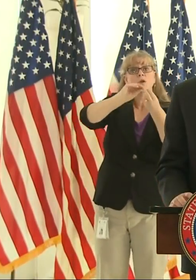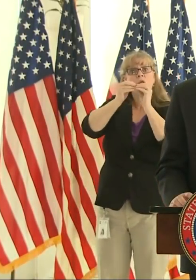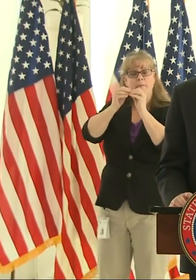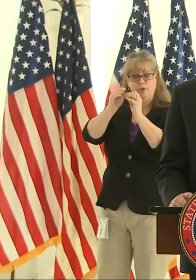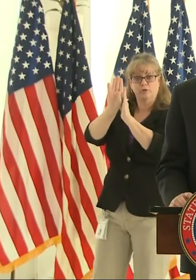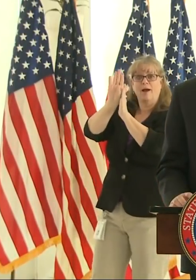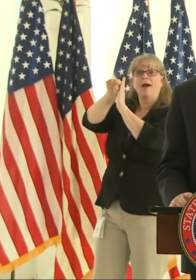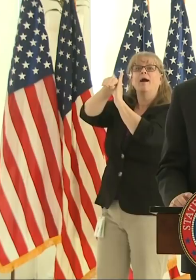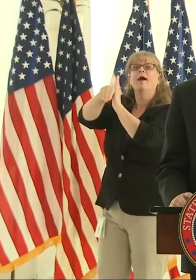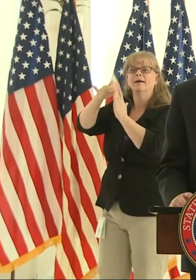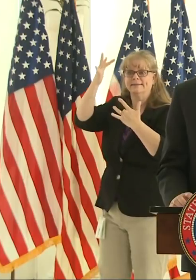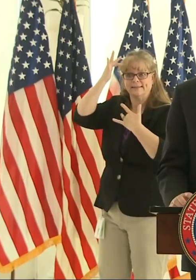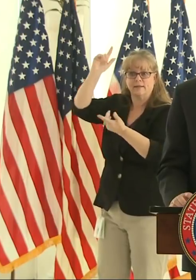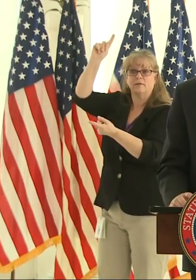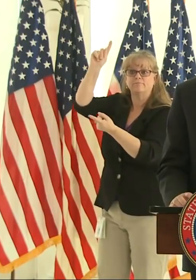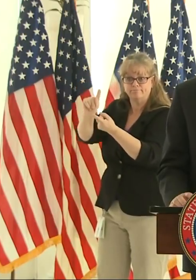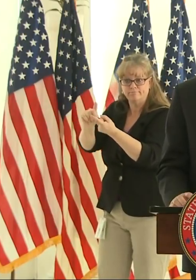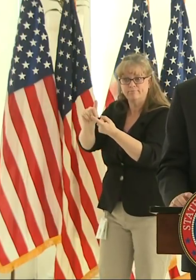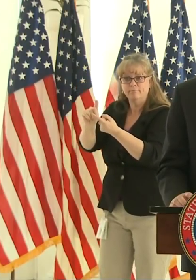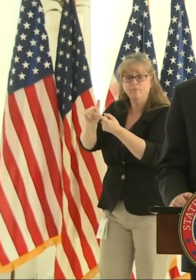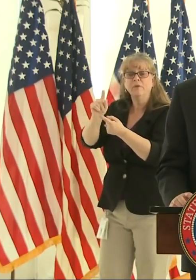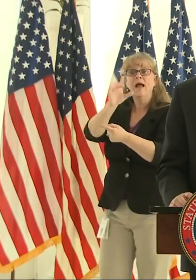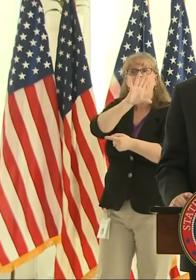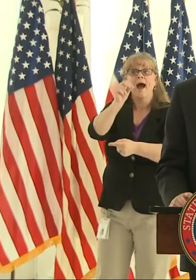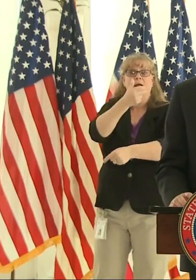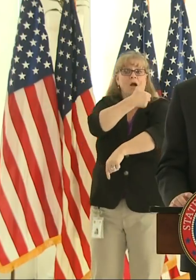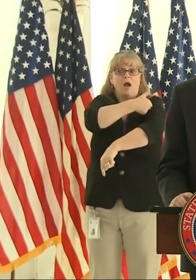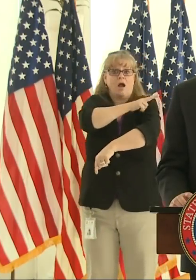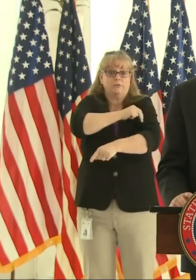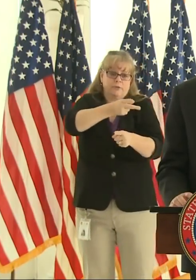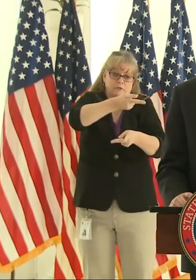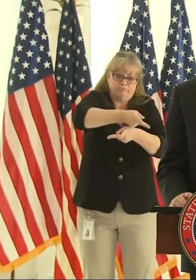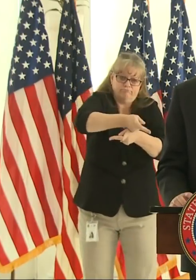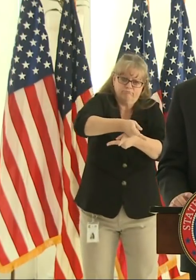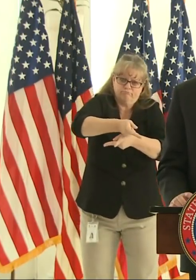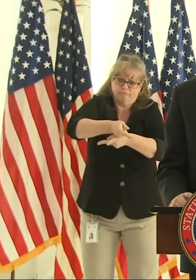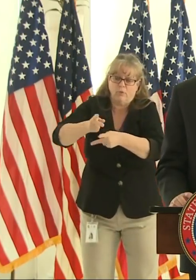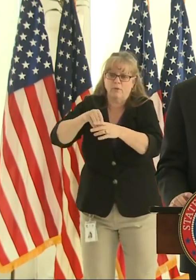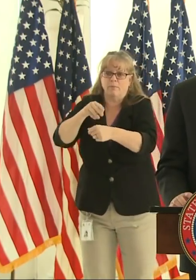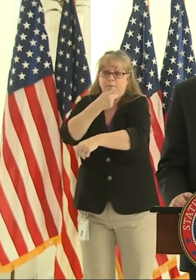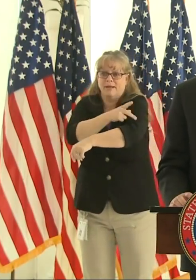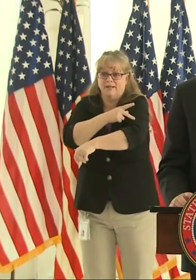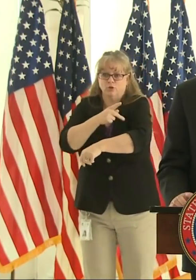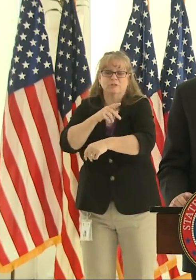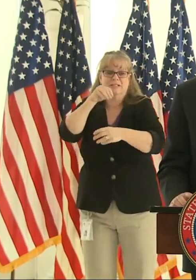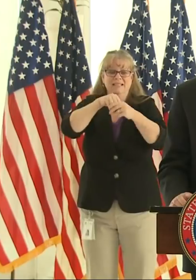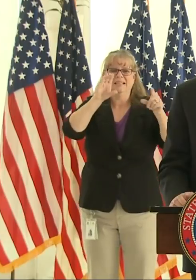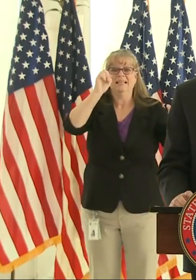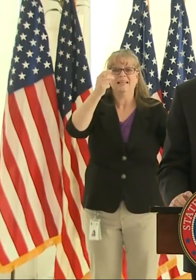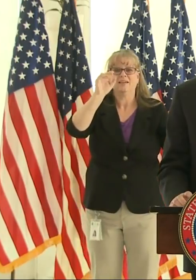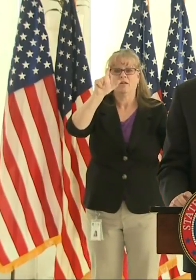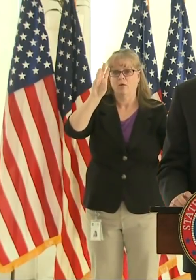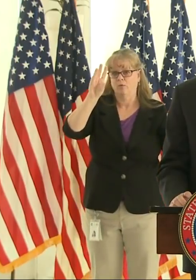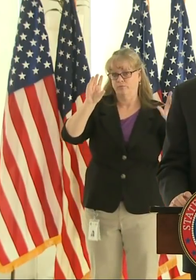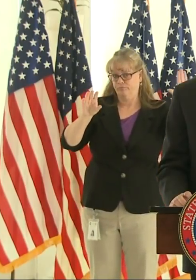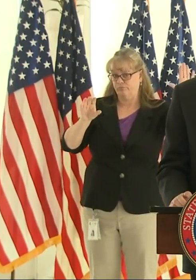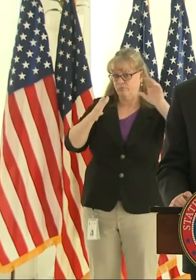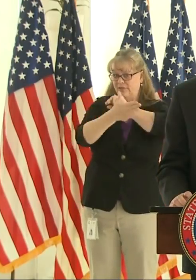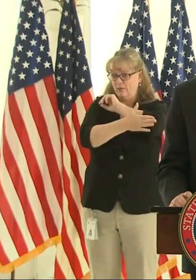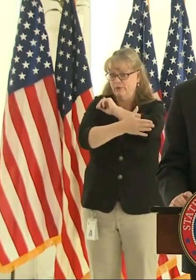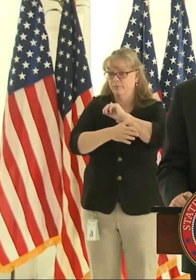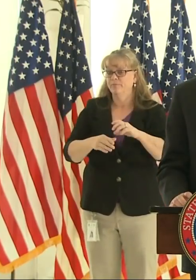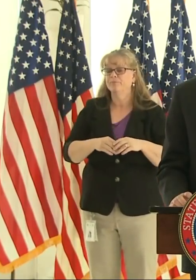for all people with symptoms in Eagle County. They've done a great job ramping up testing. We want to support other counties in doing that as well. And they have ability